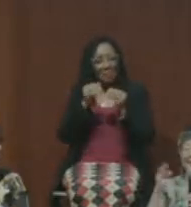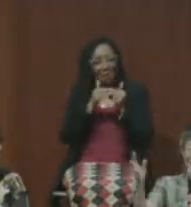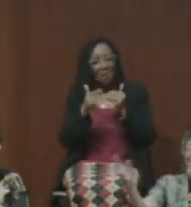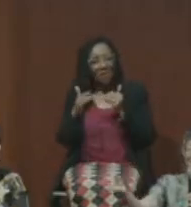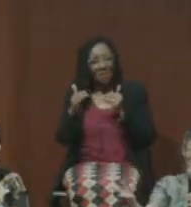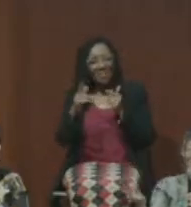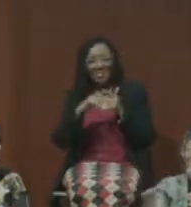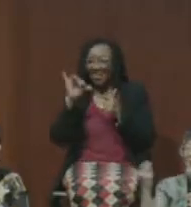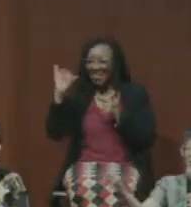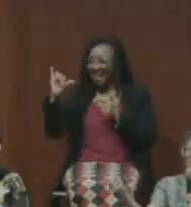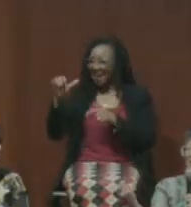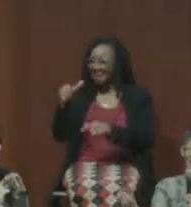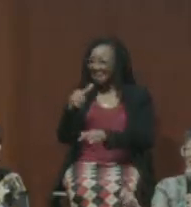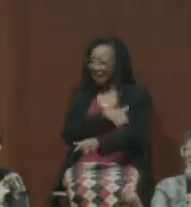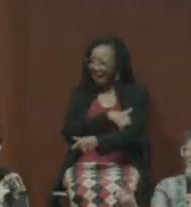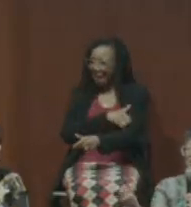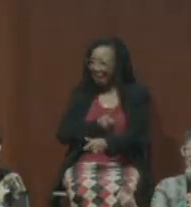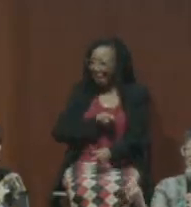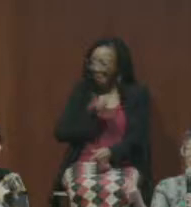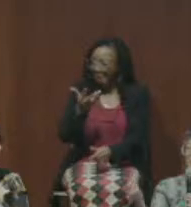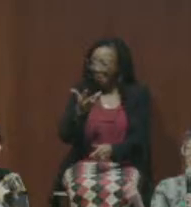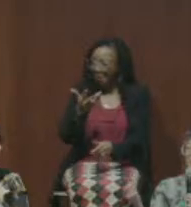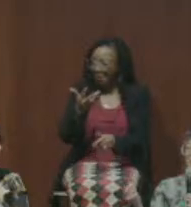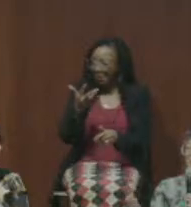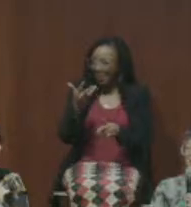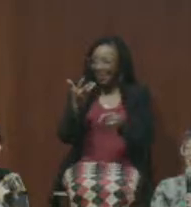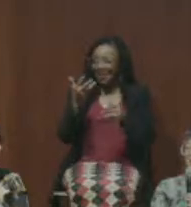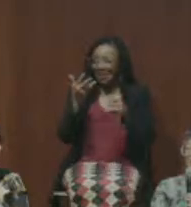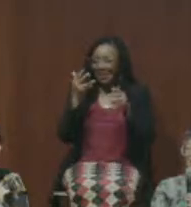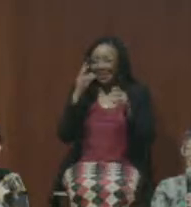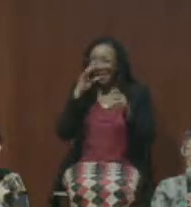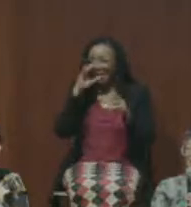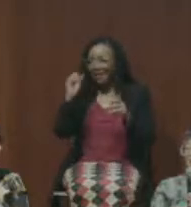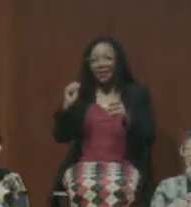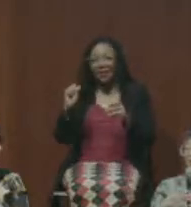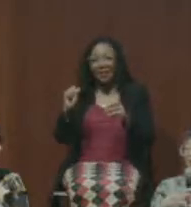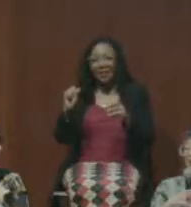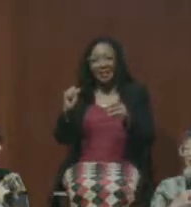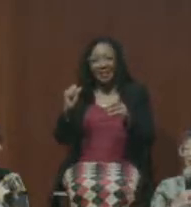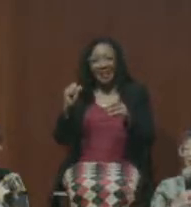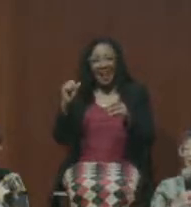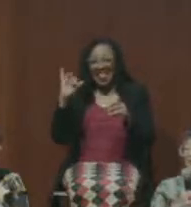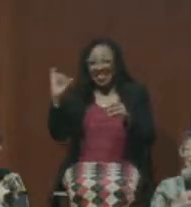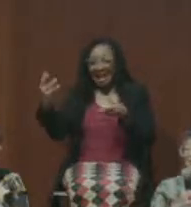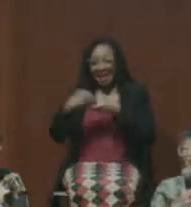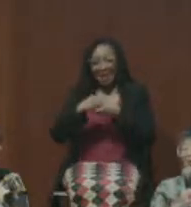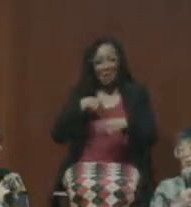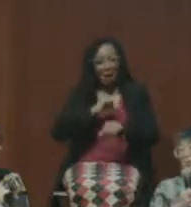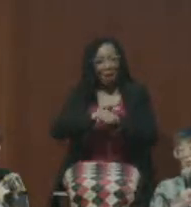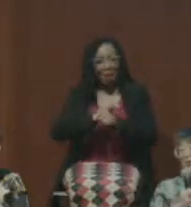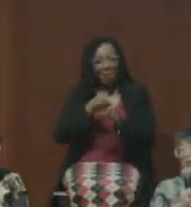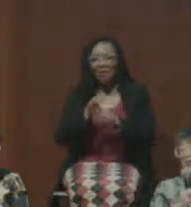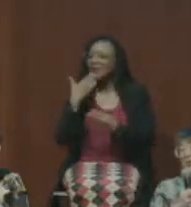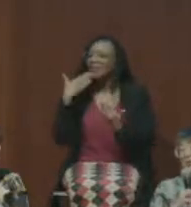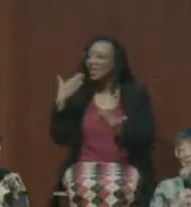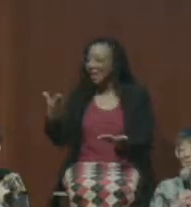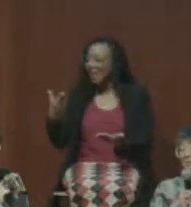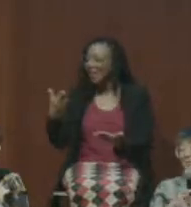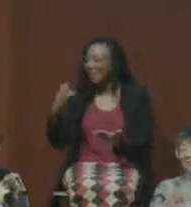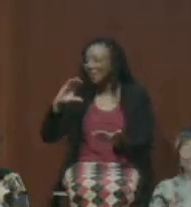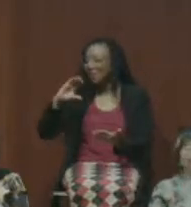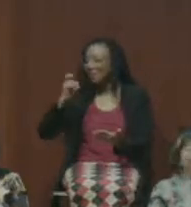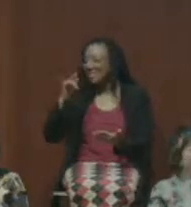this kind of power of poetic intervention is really what I'm trying to locate in my own work. So thank you again,